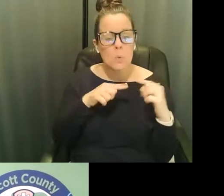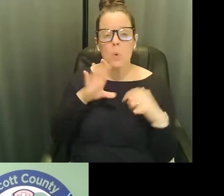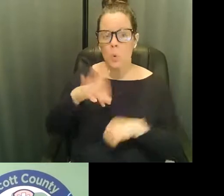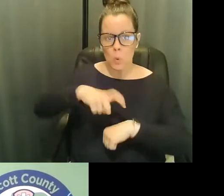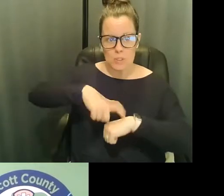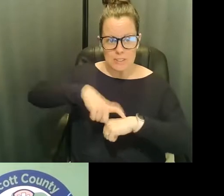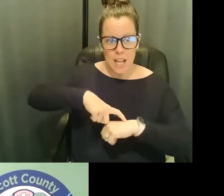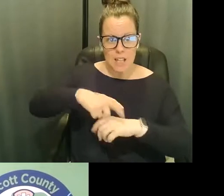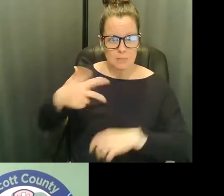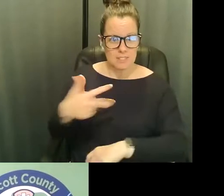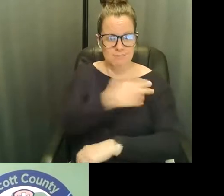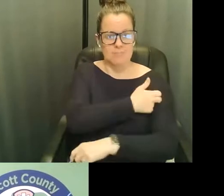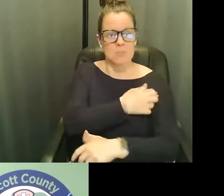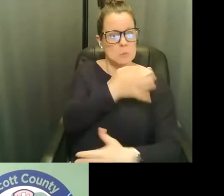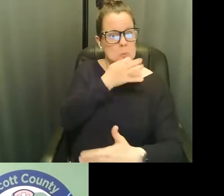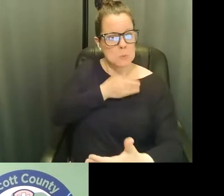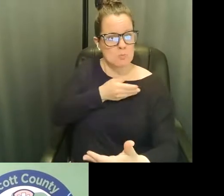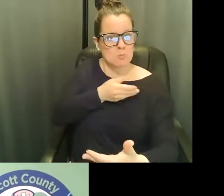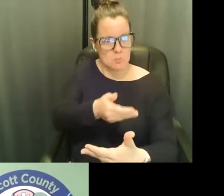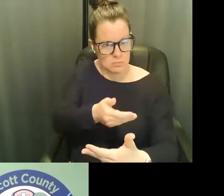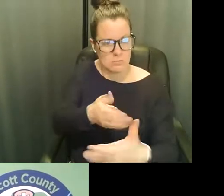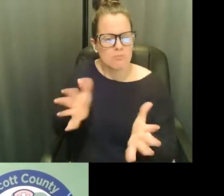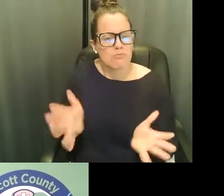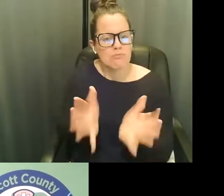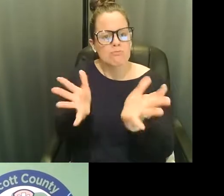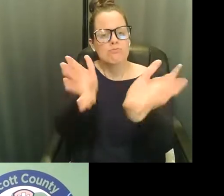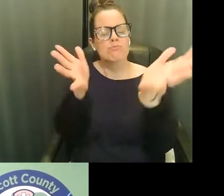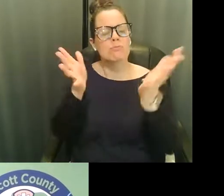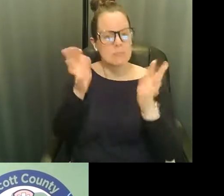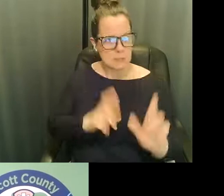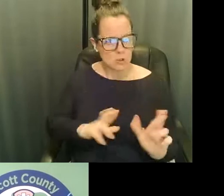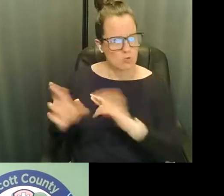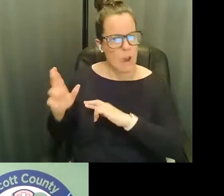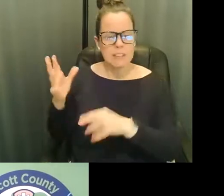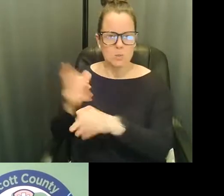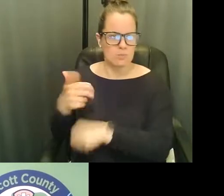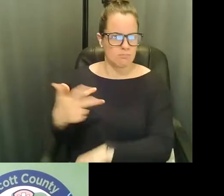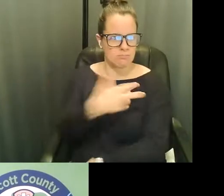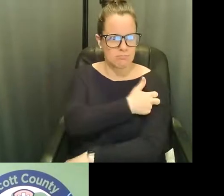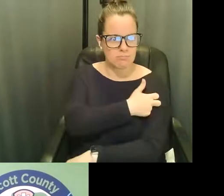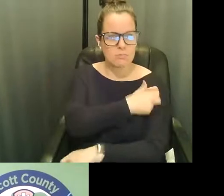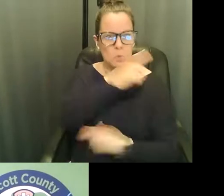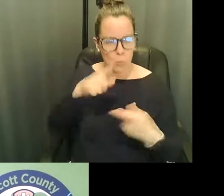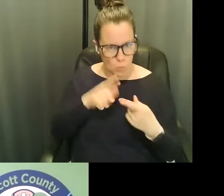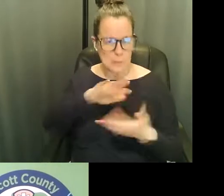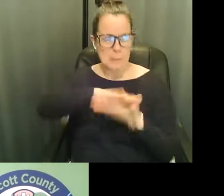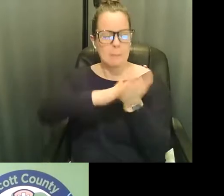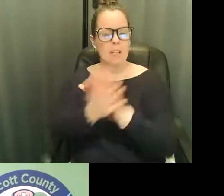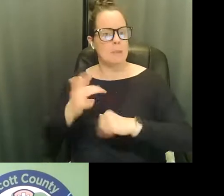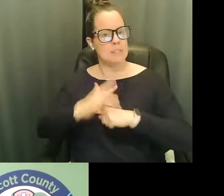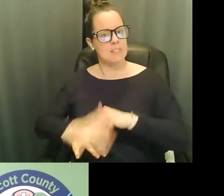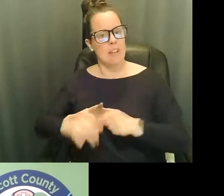get the vaccine is coming closer. We encourage you to be ready to get the vaccine when it becomes available to